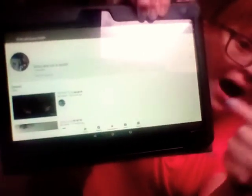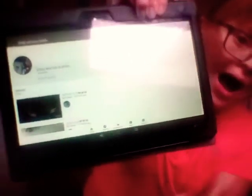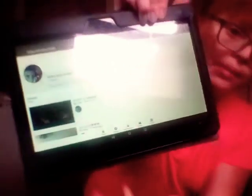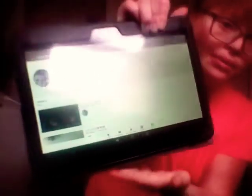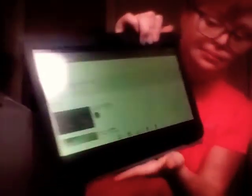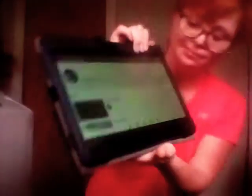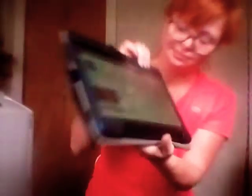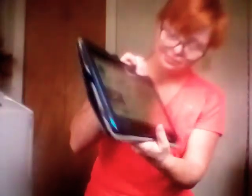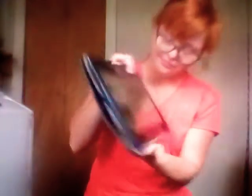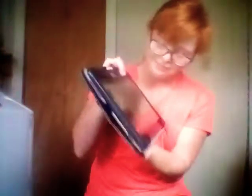Subscribe.